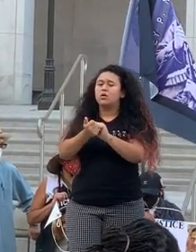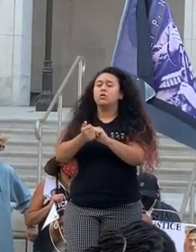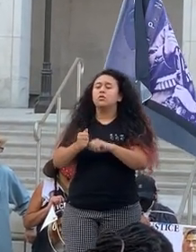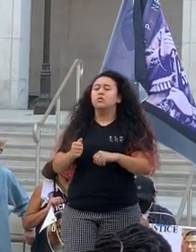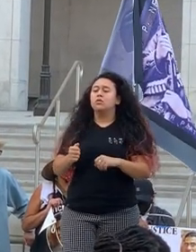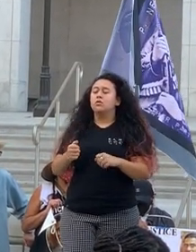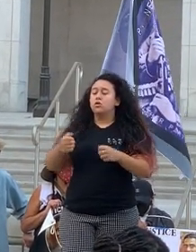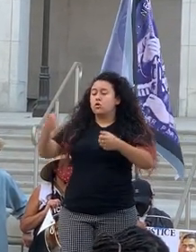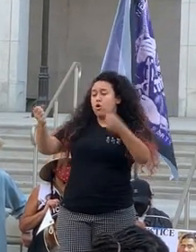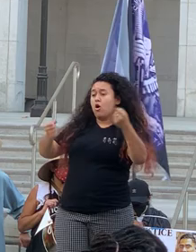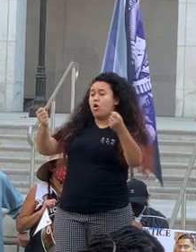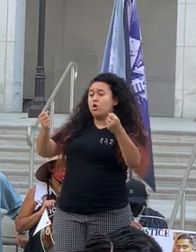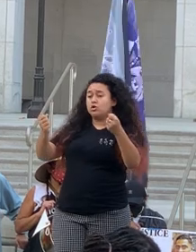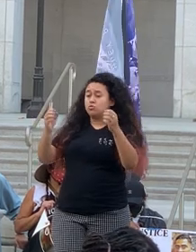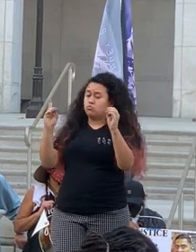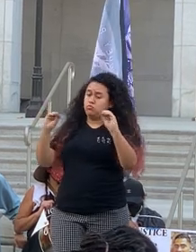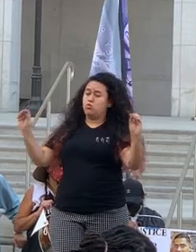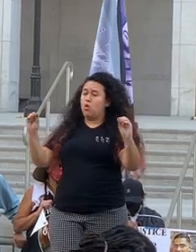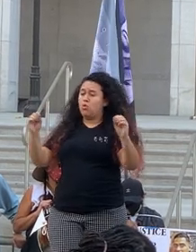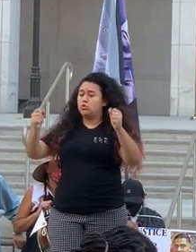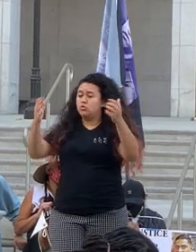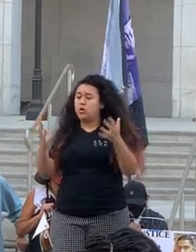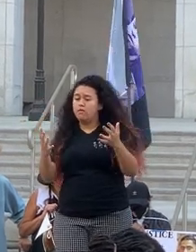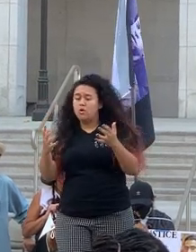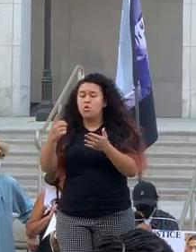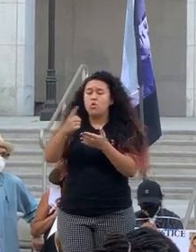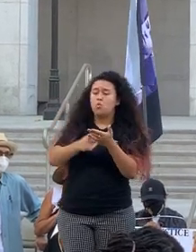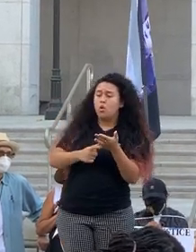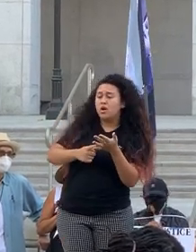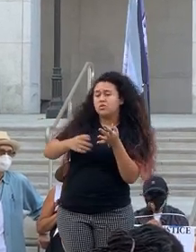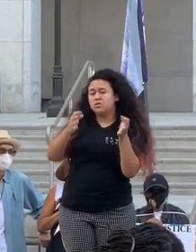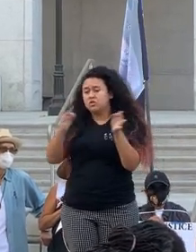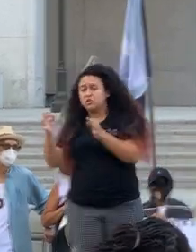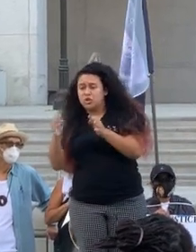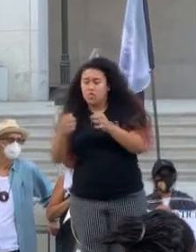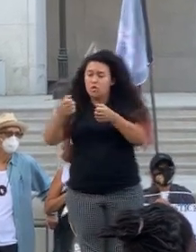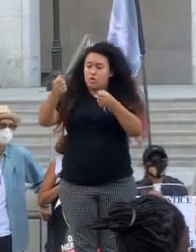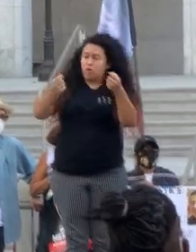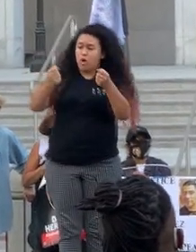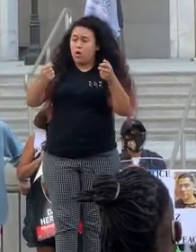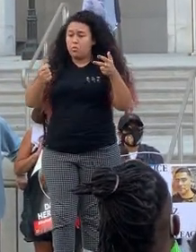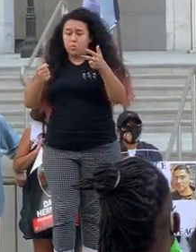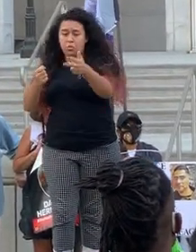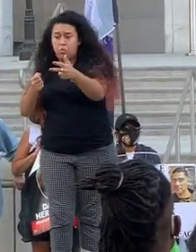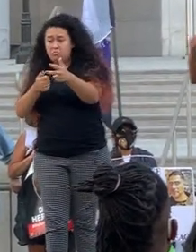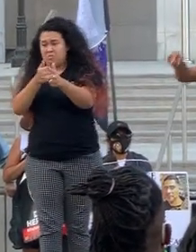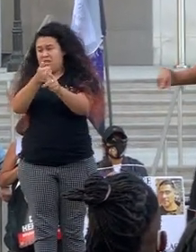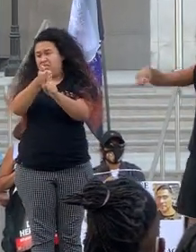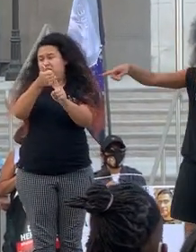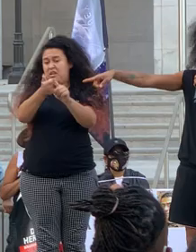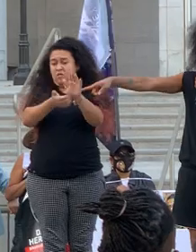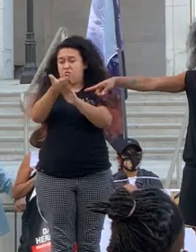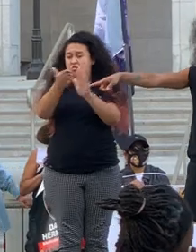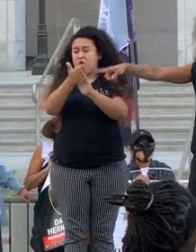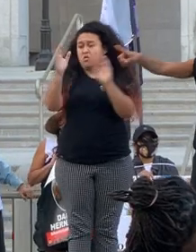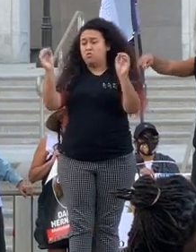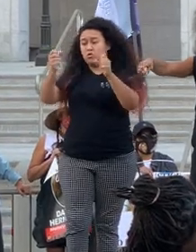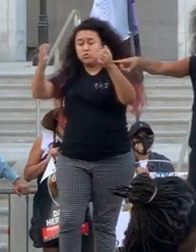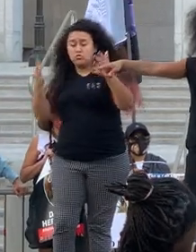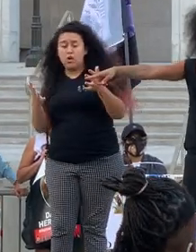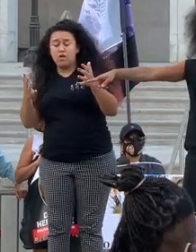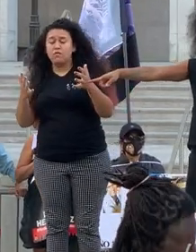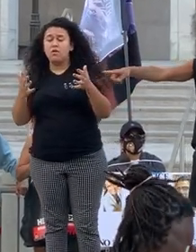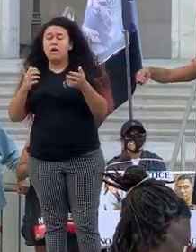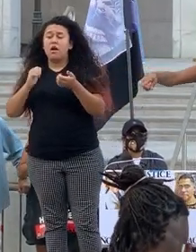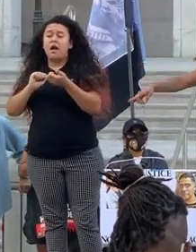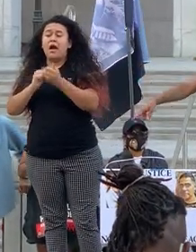driverless vehicles. What decisions would they make, would we make, to teach technology on who was